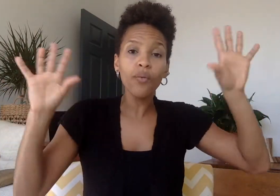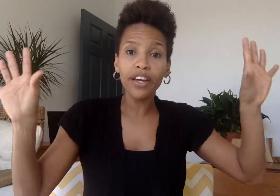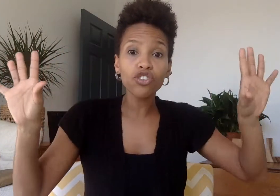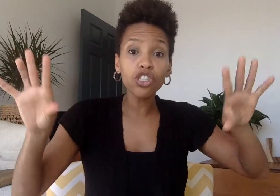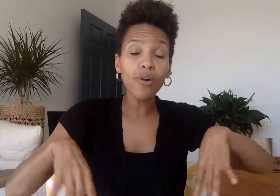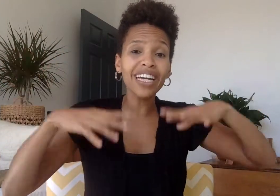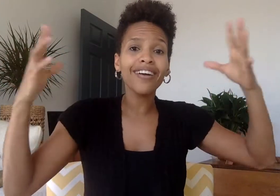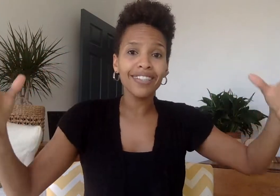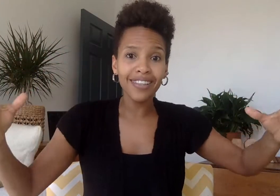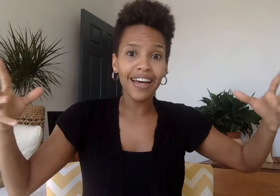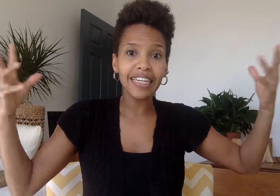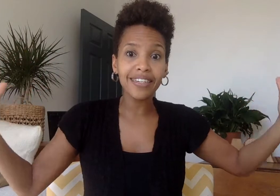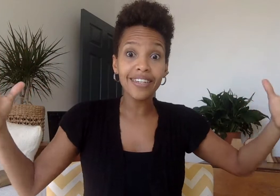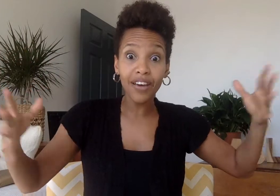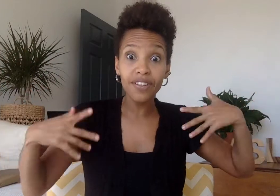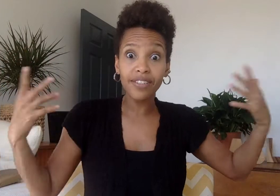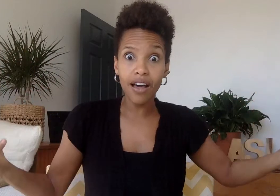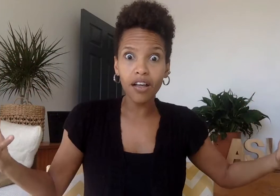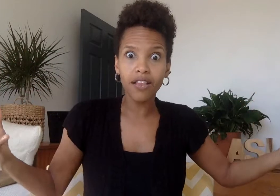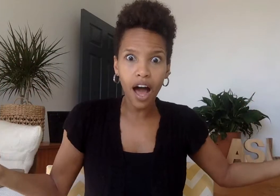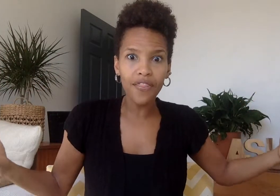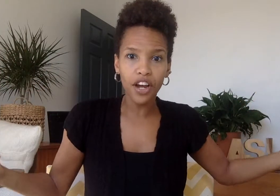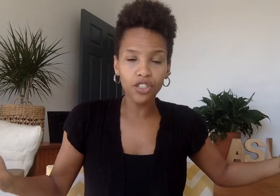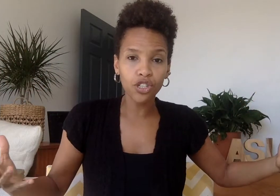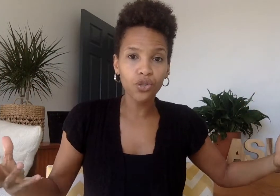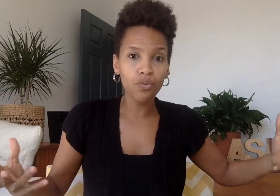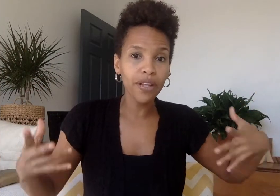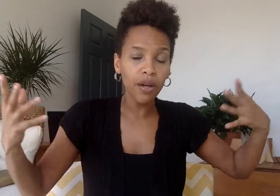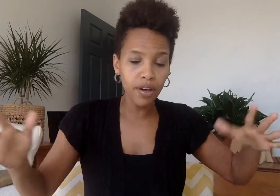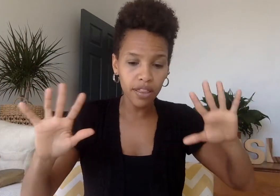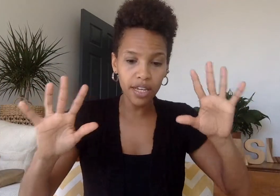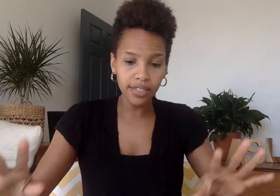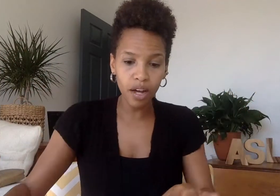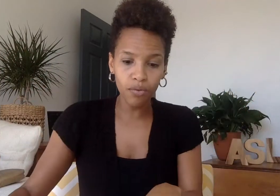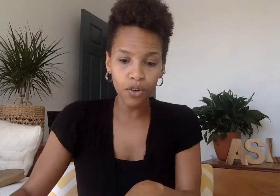anyway, just recognizing that he gave us a lot there to play with is helpful.